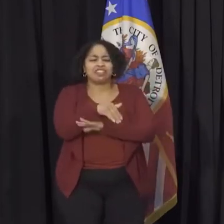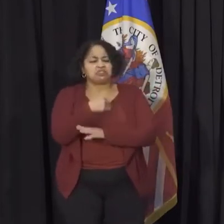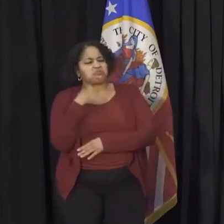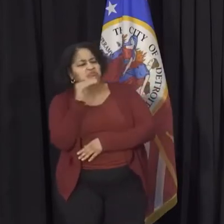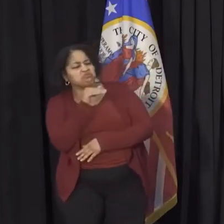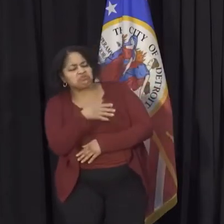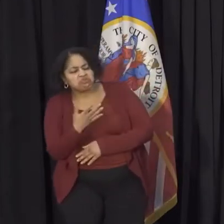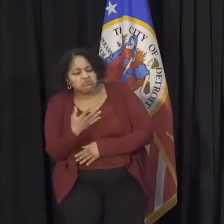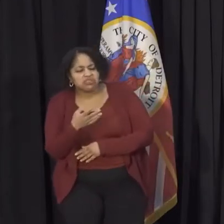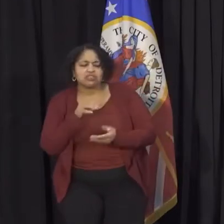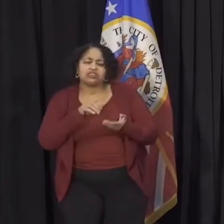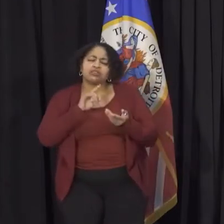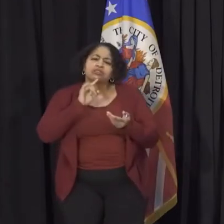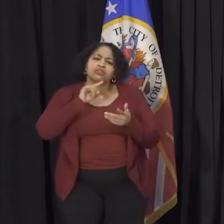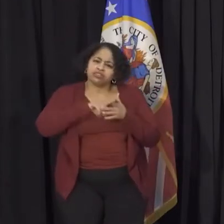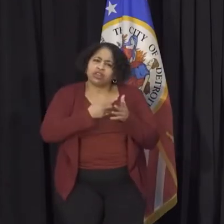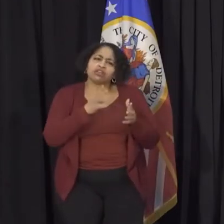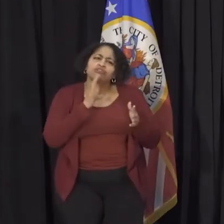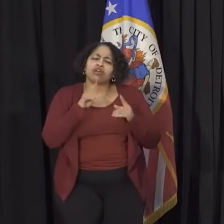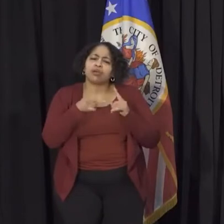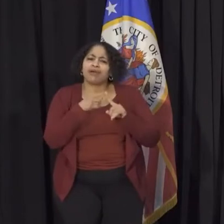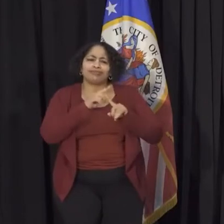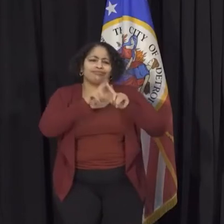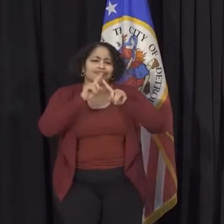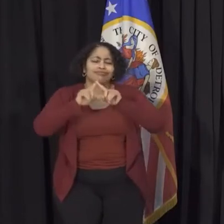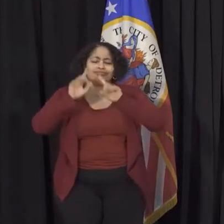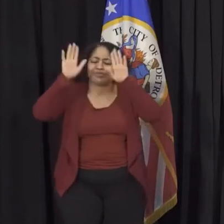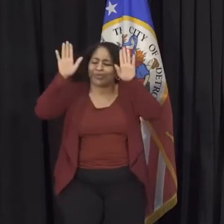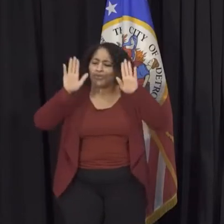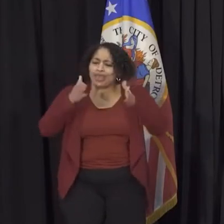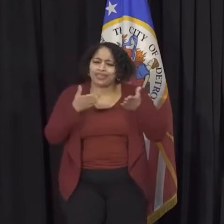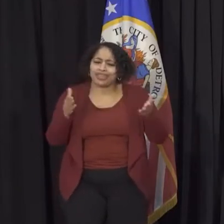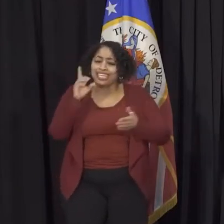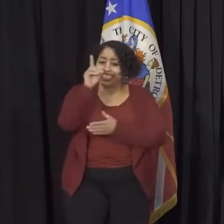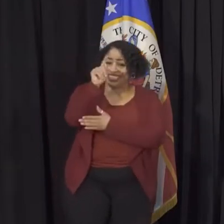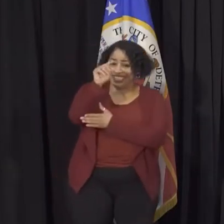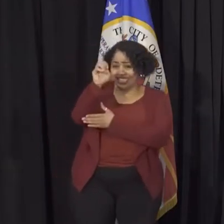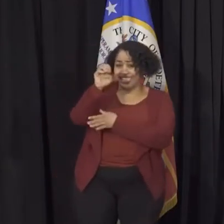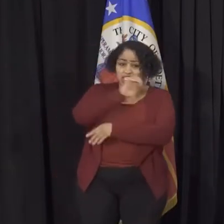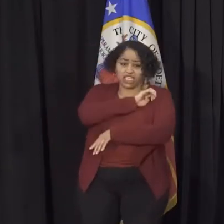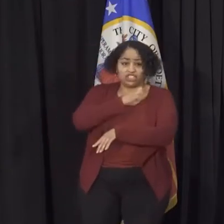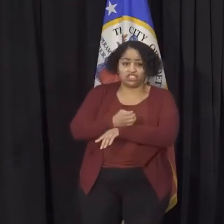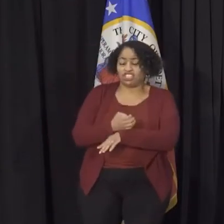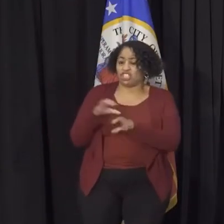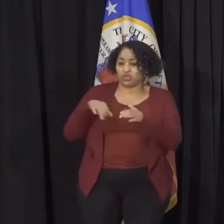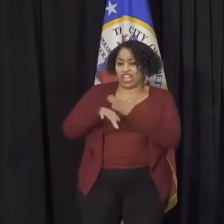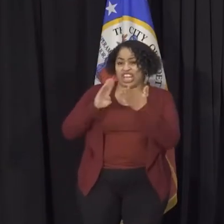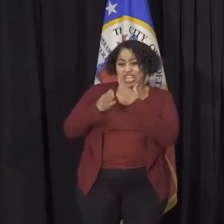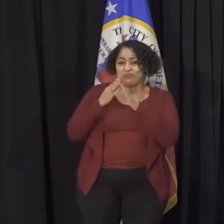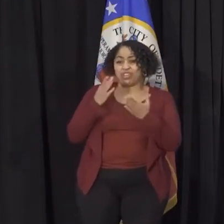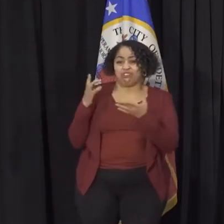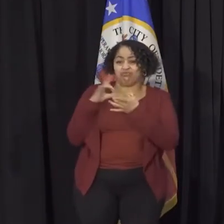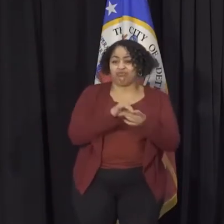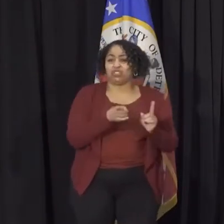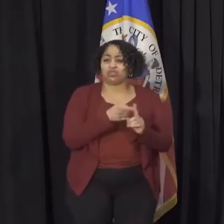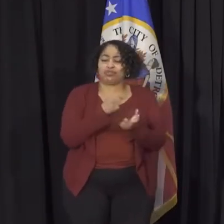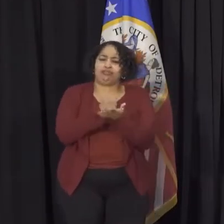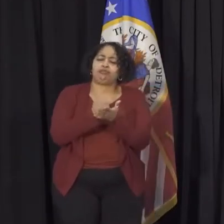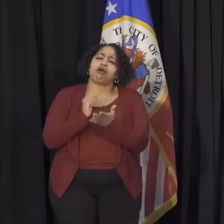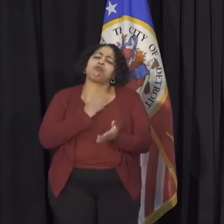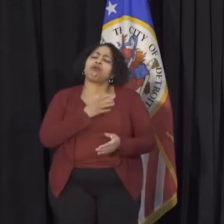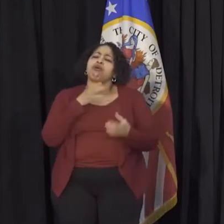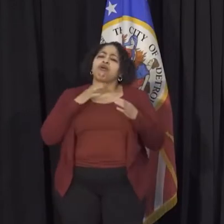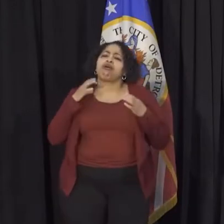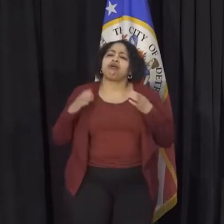and started to talk to him about all the great things that DTE Energy was doing in the community as it relates to assisting